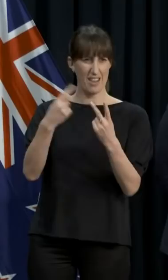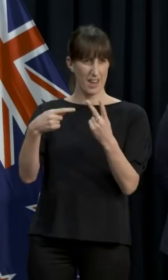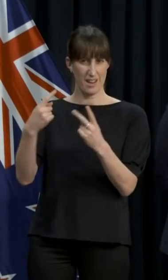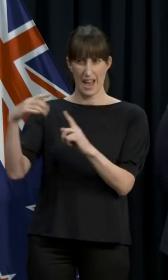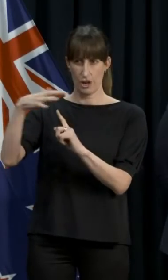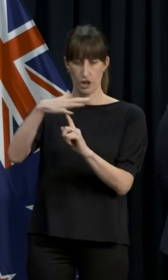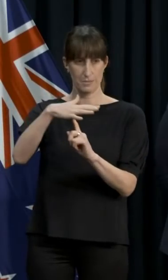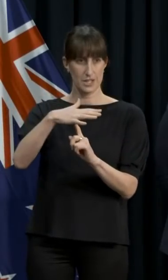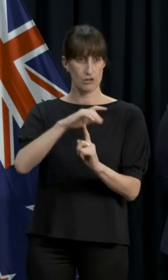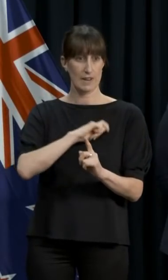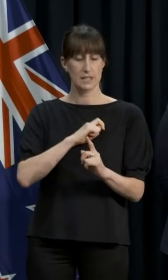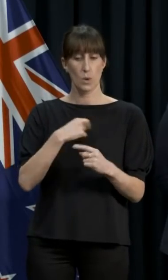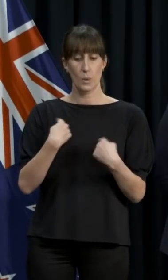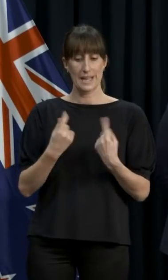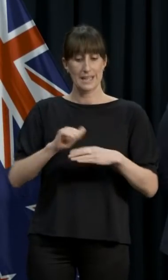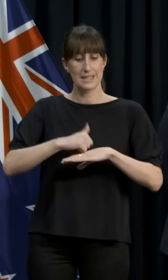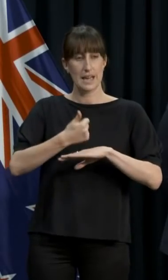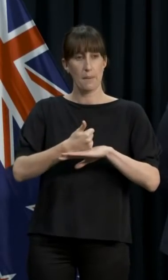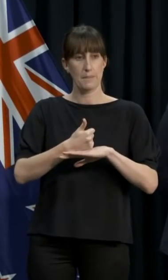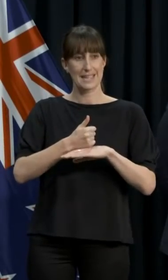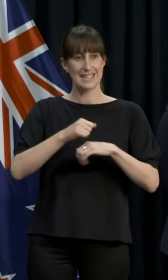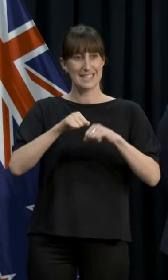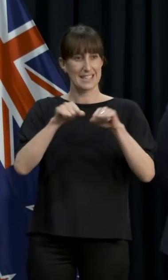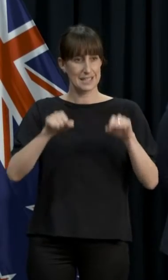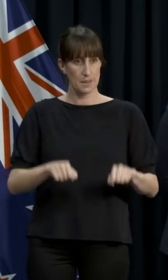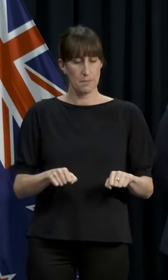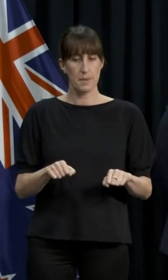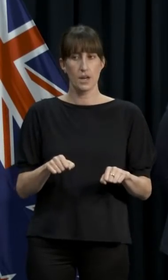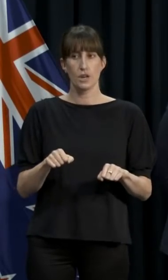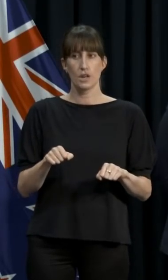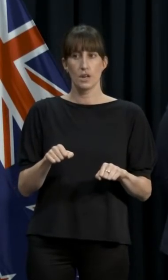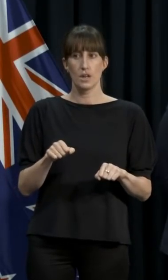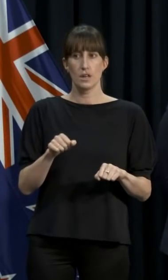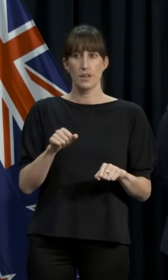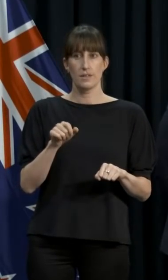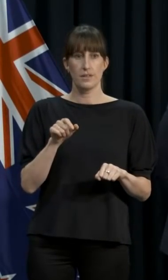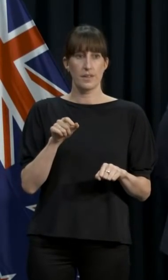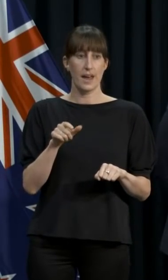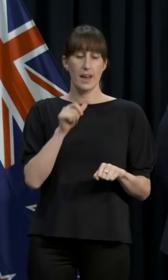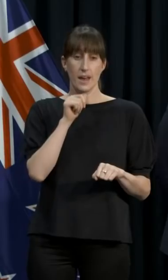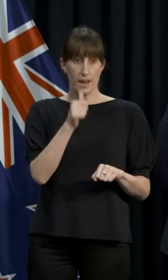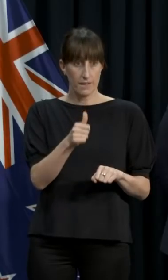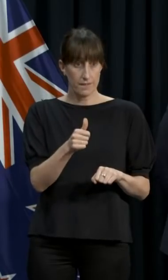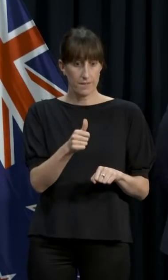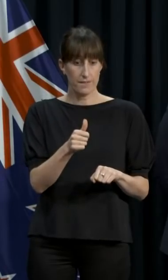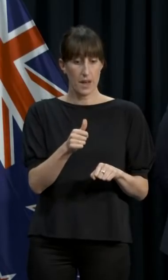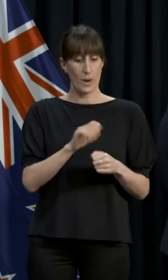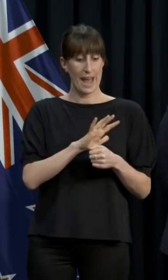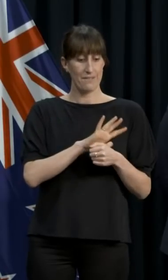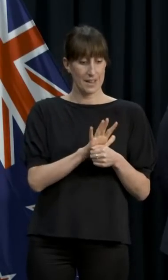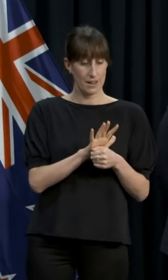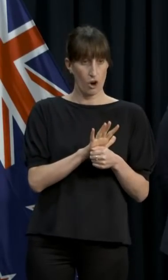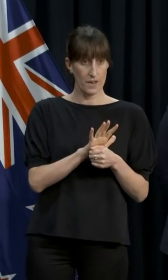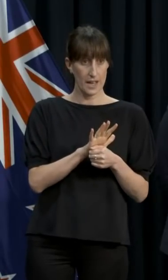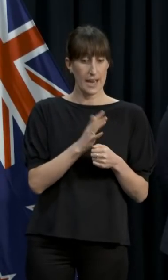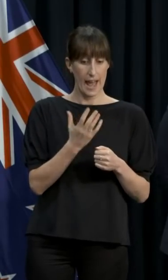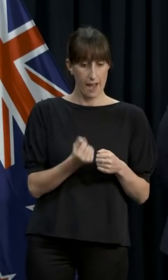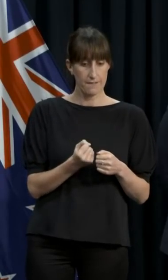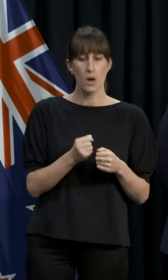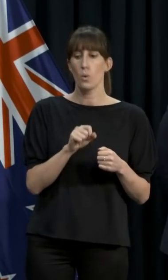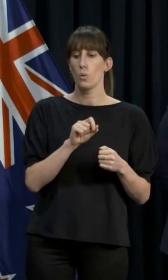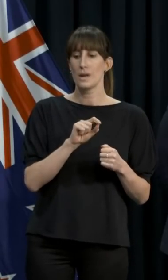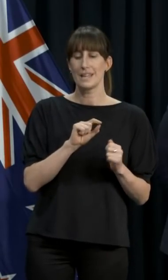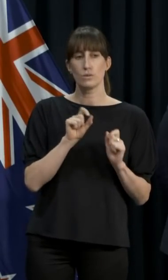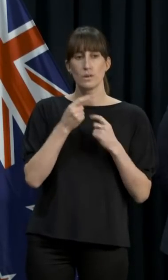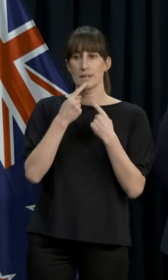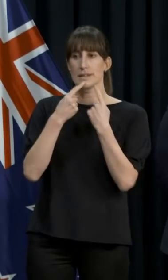established months ago to notify emergency services where there were cases, in case they had